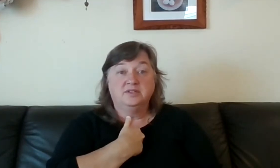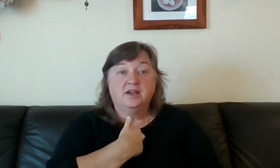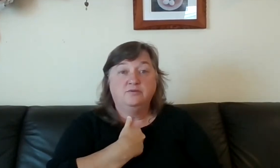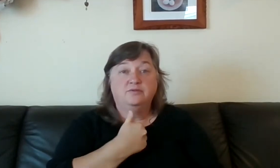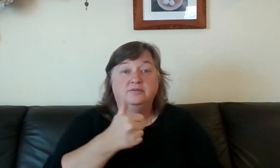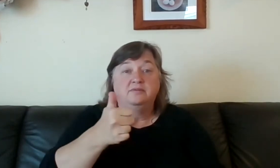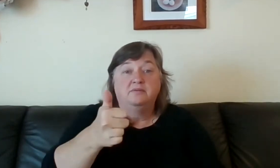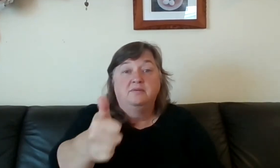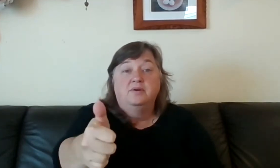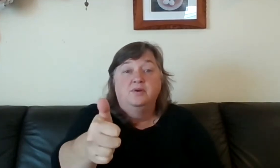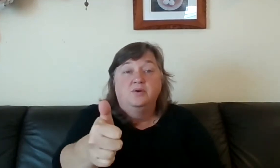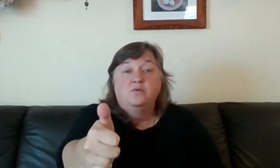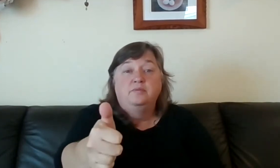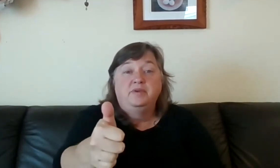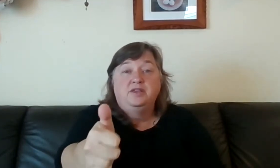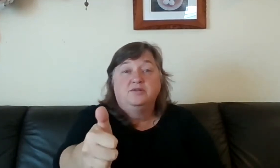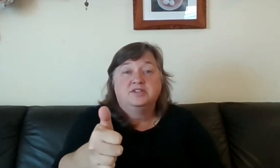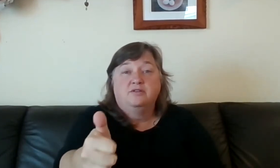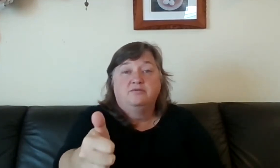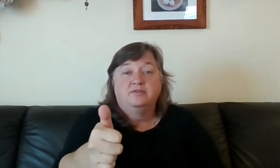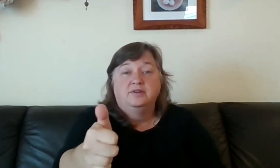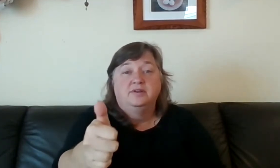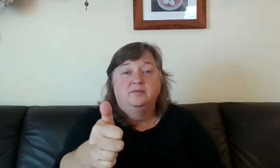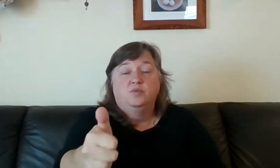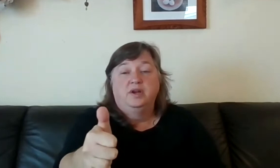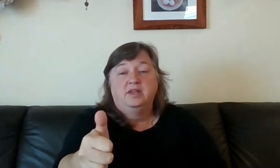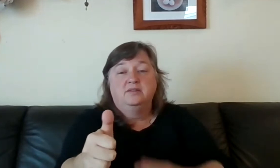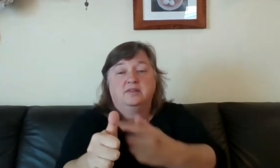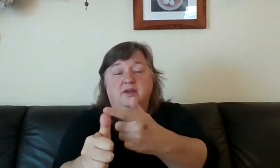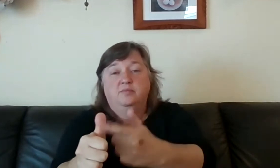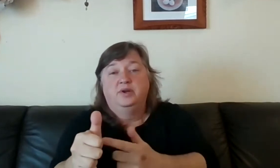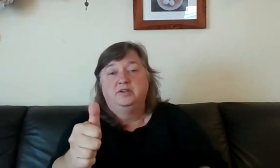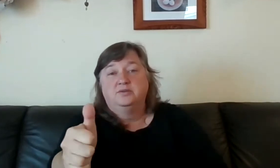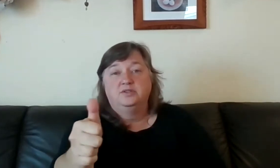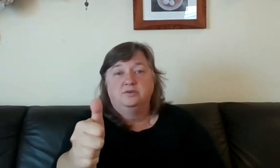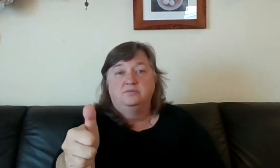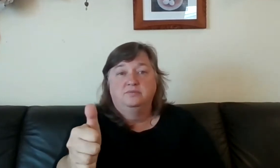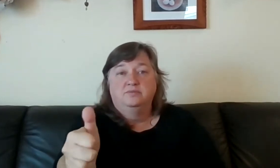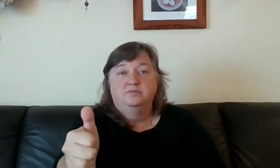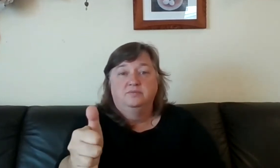Yourself would be yourself. Thumb pointing towards you.